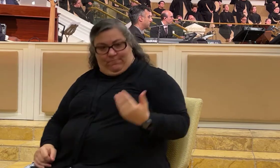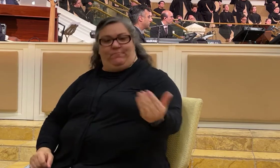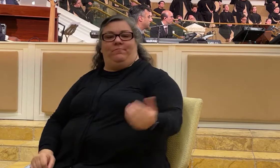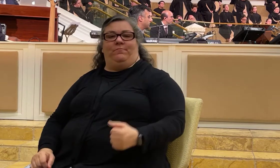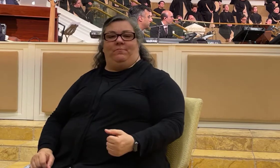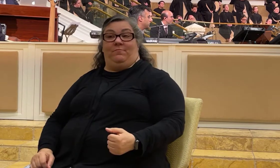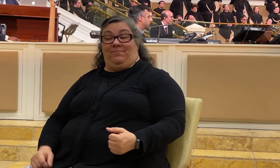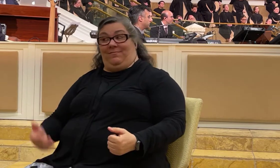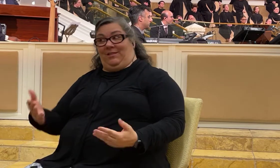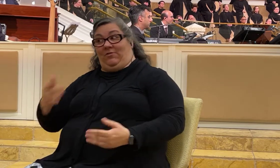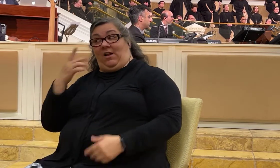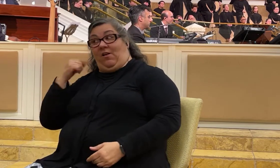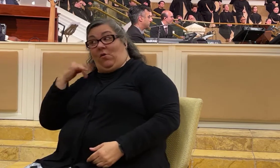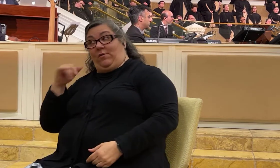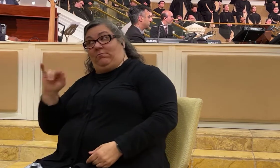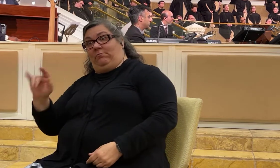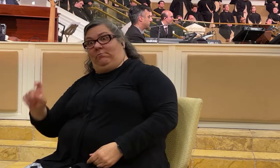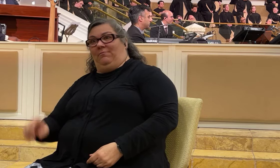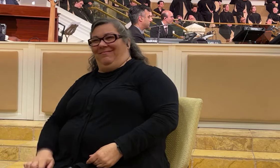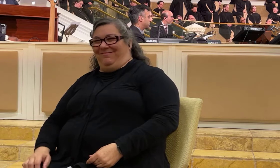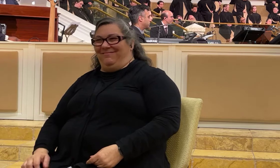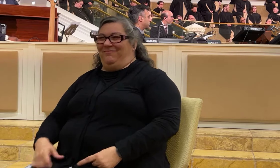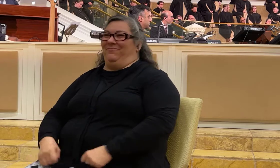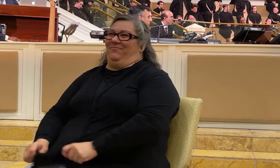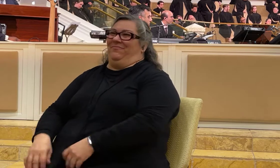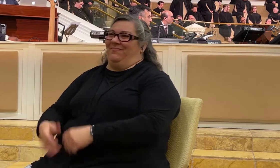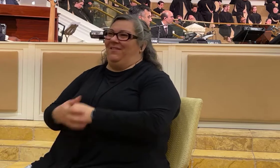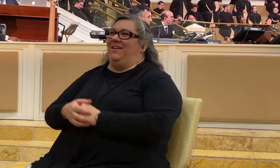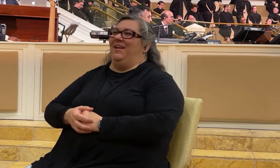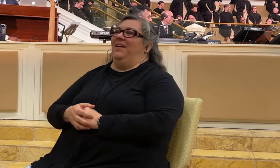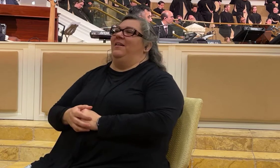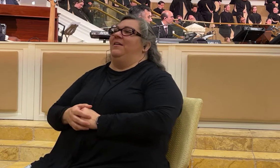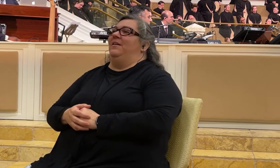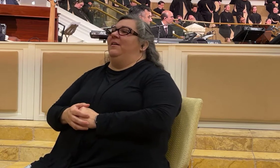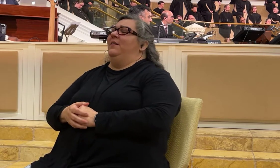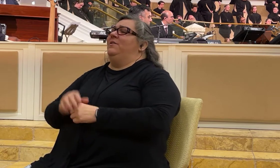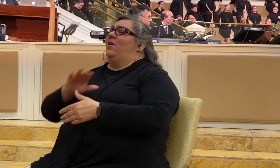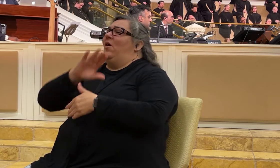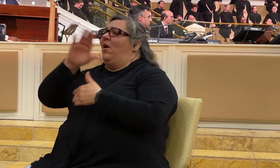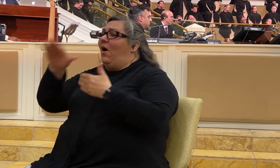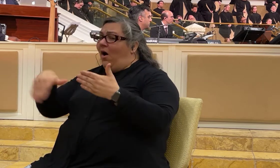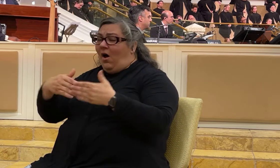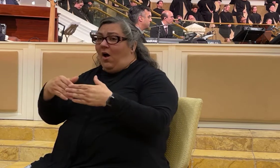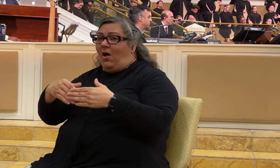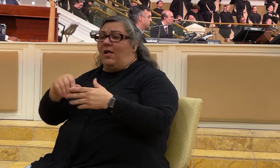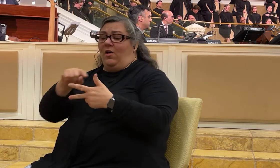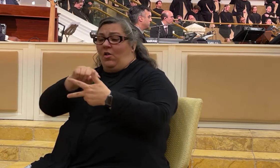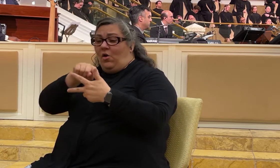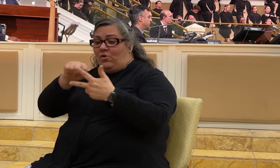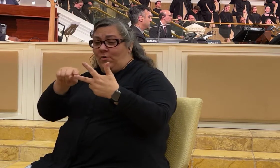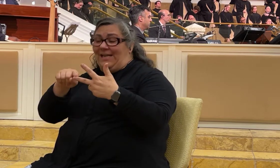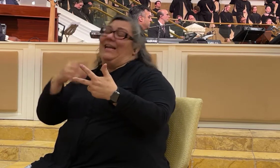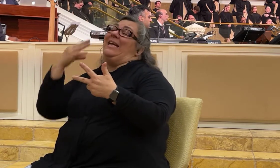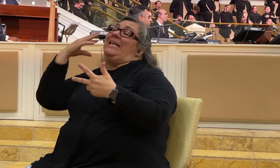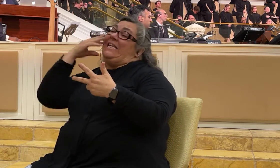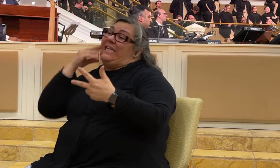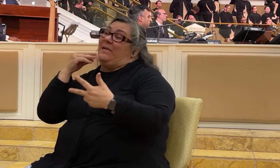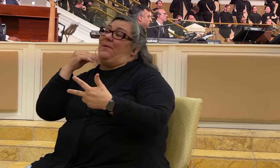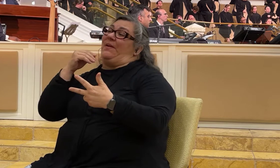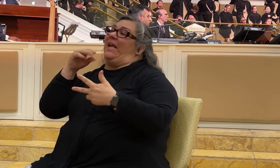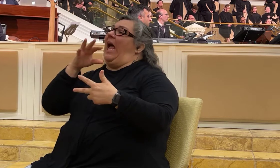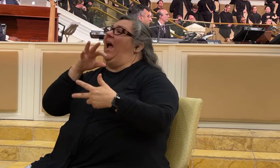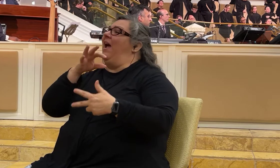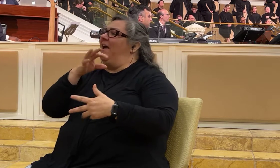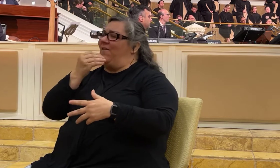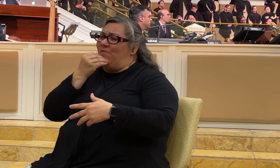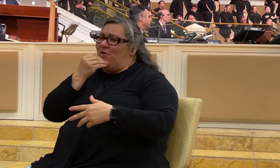in California. So, all of them experienced famine and